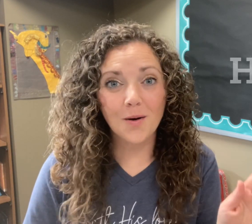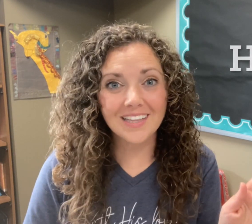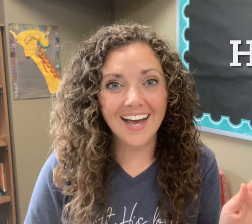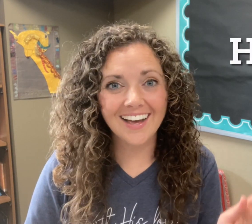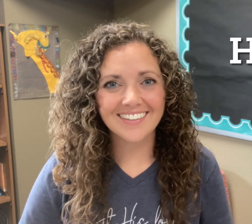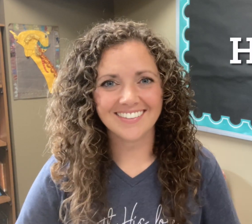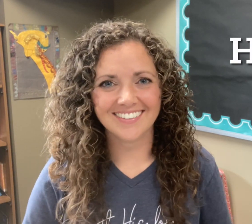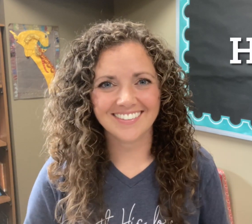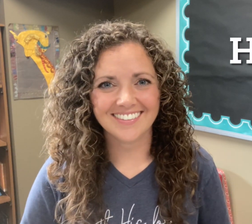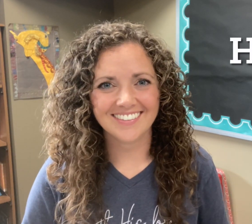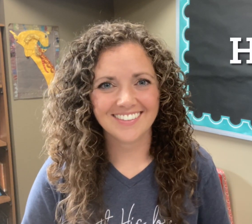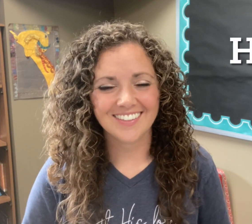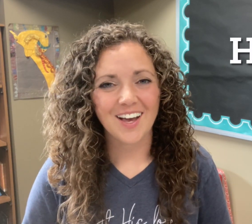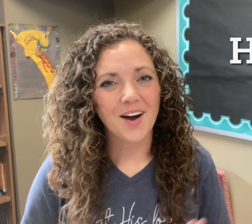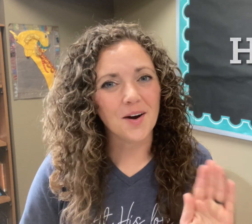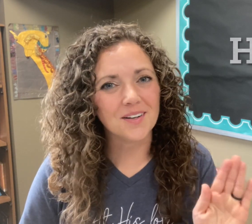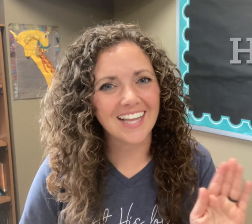Hola. Hola.